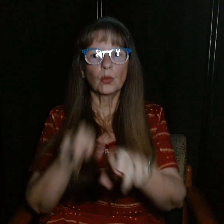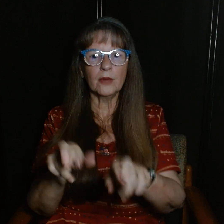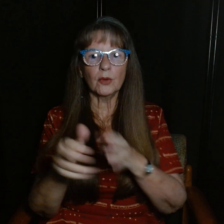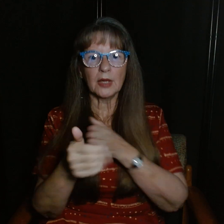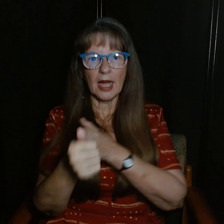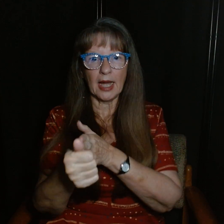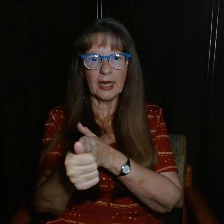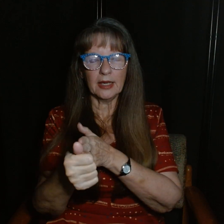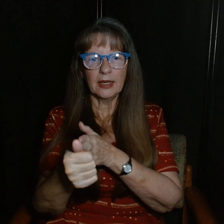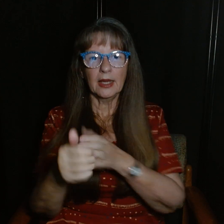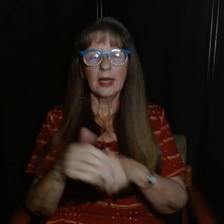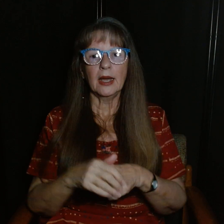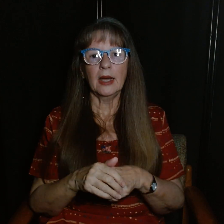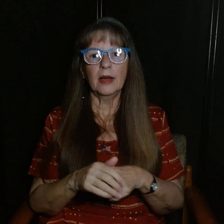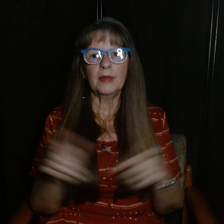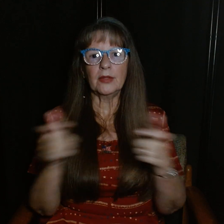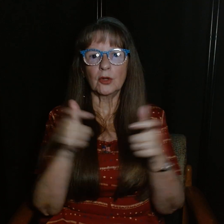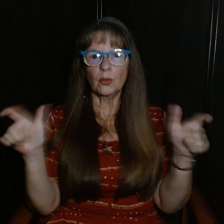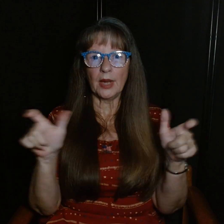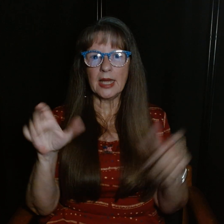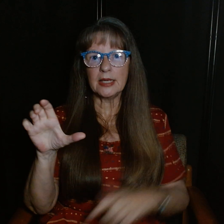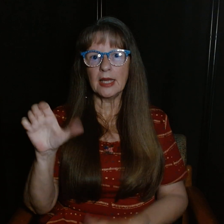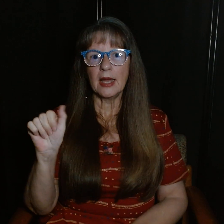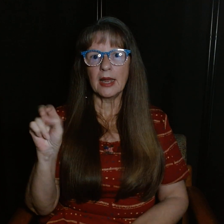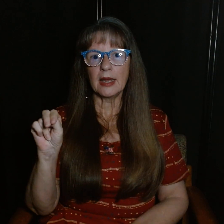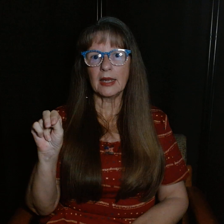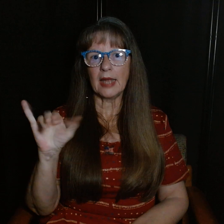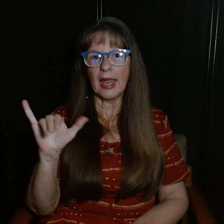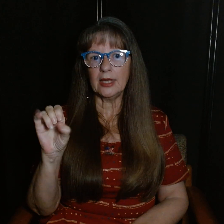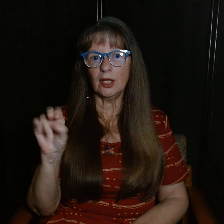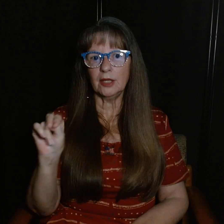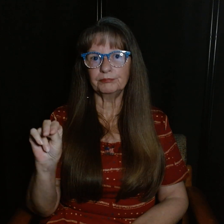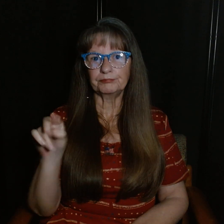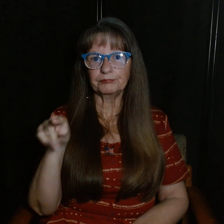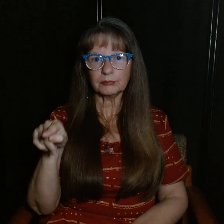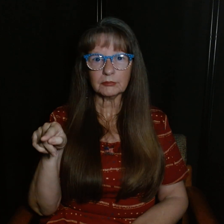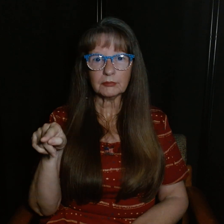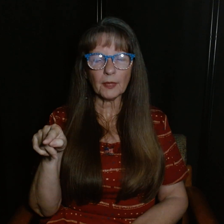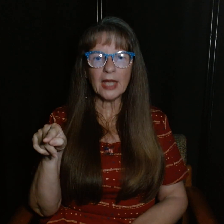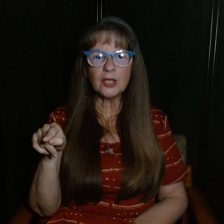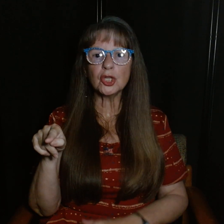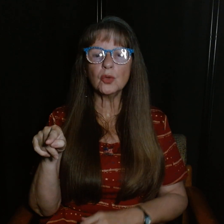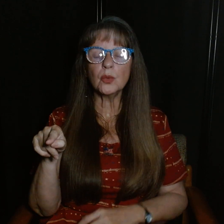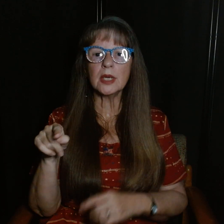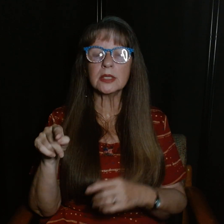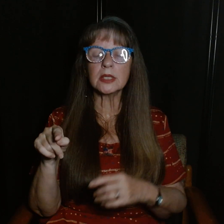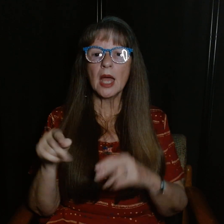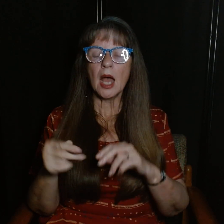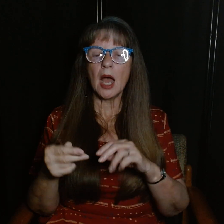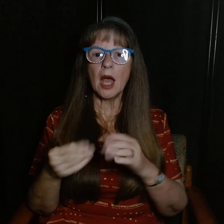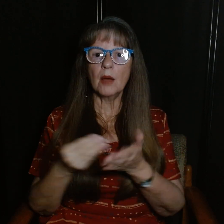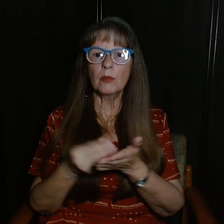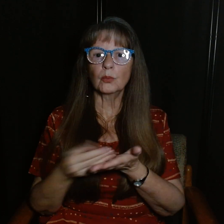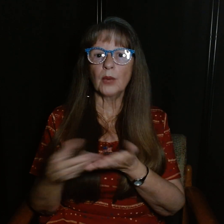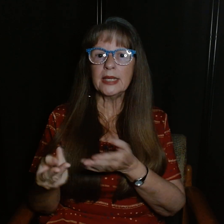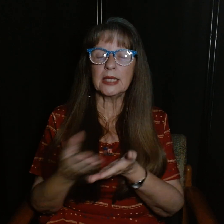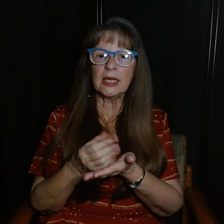river guide in the Grand Canyon, and she was